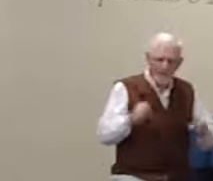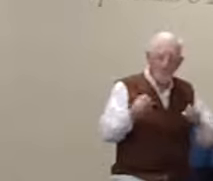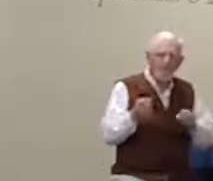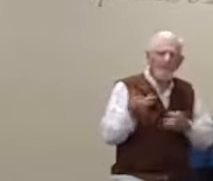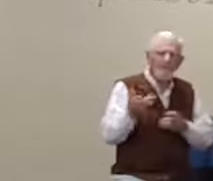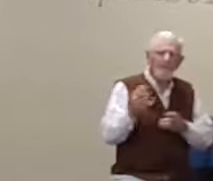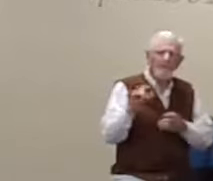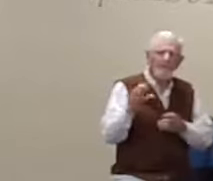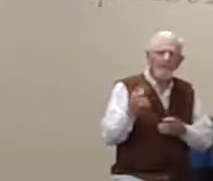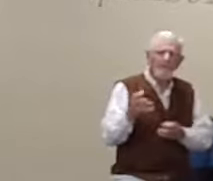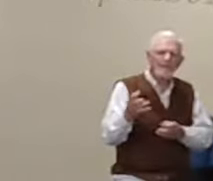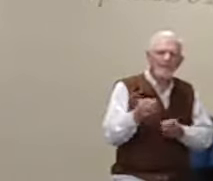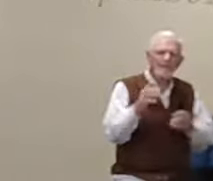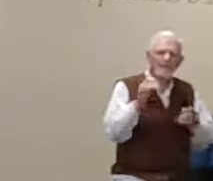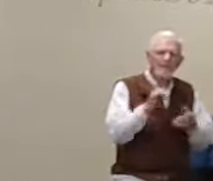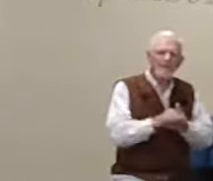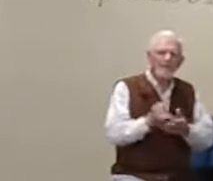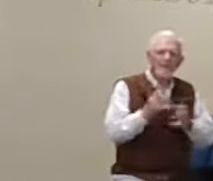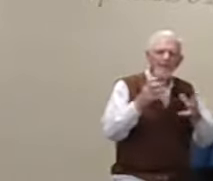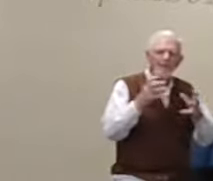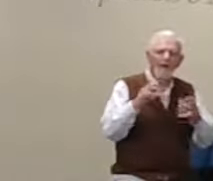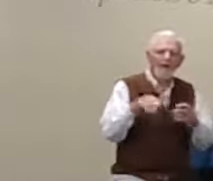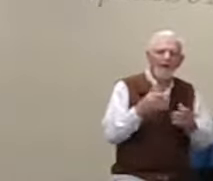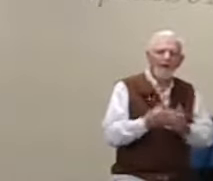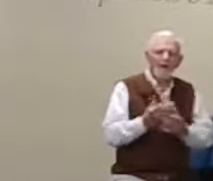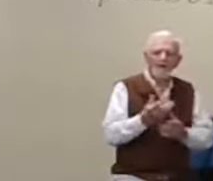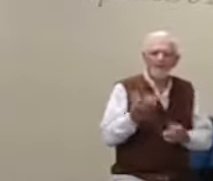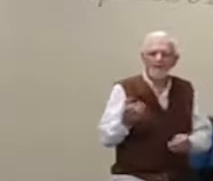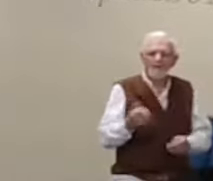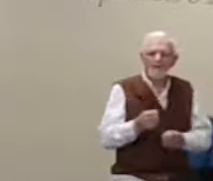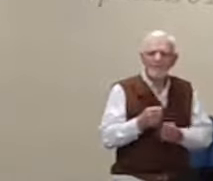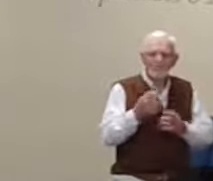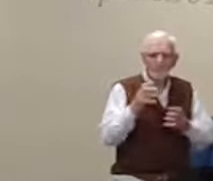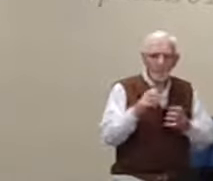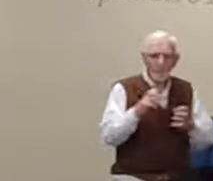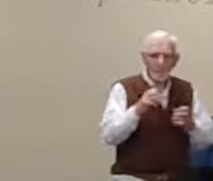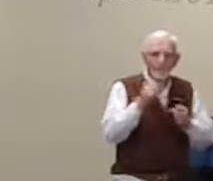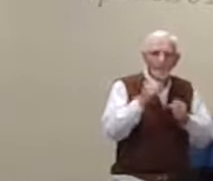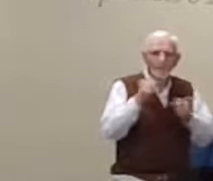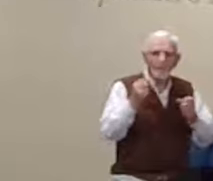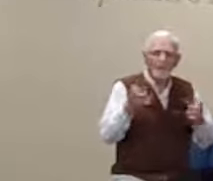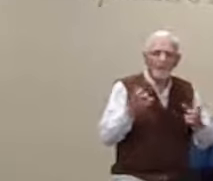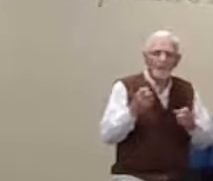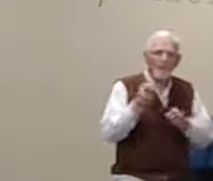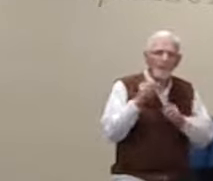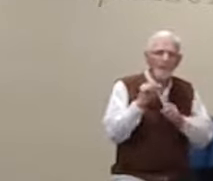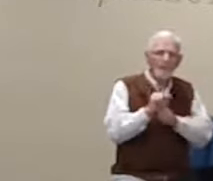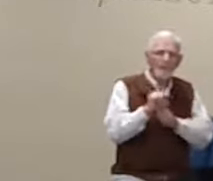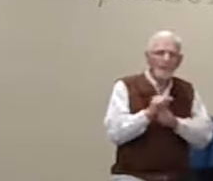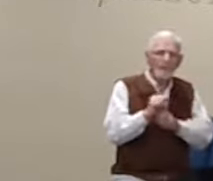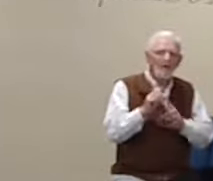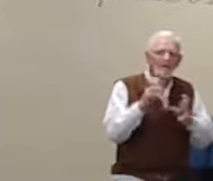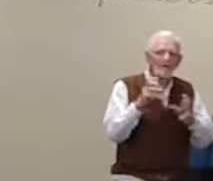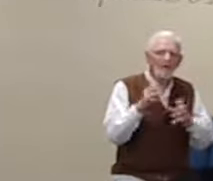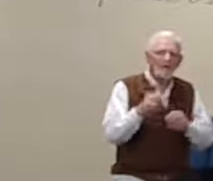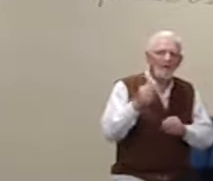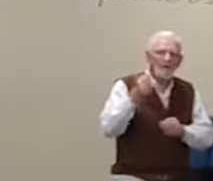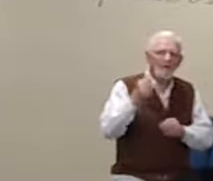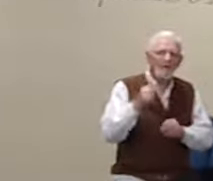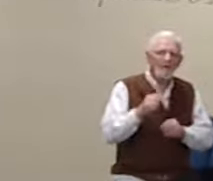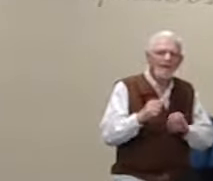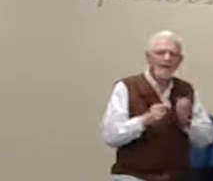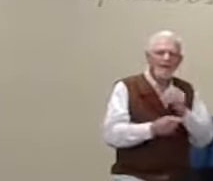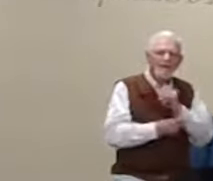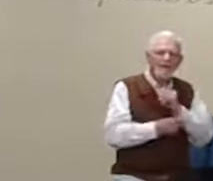all the baggage, right? And do a great work. And he did a great work. But the greatest temptation for Solomon was having too